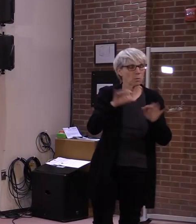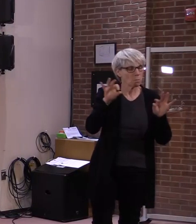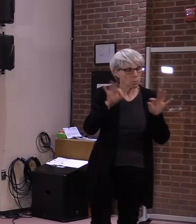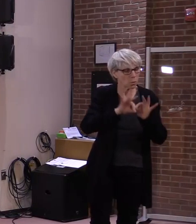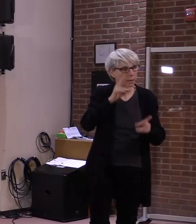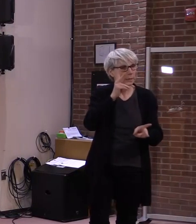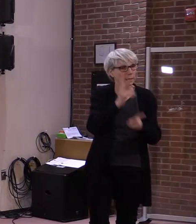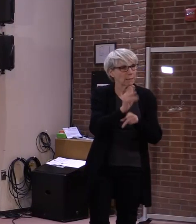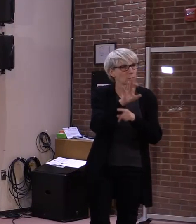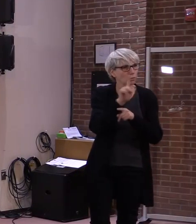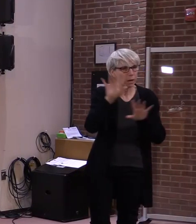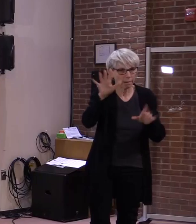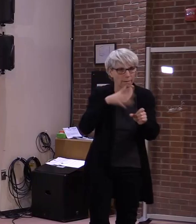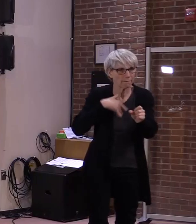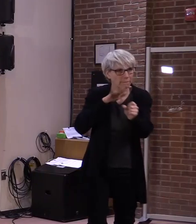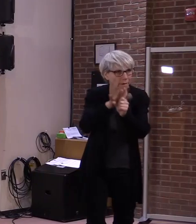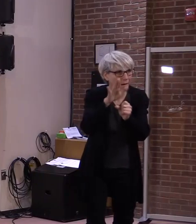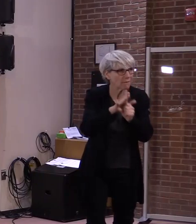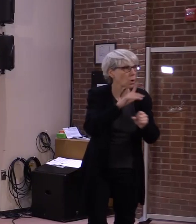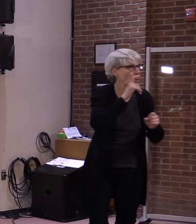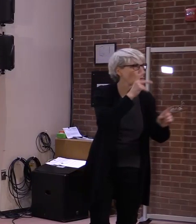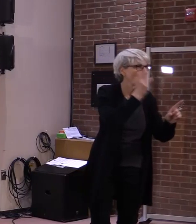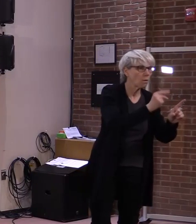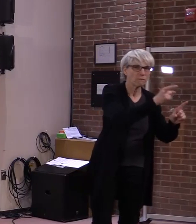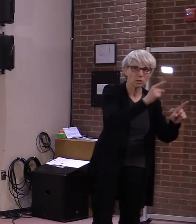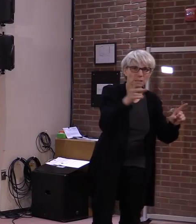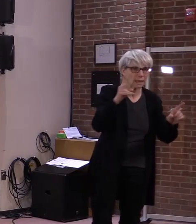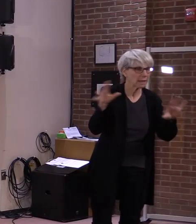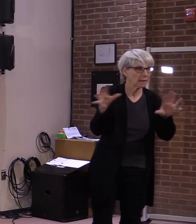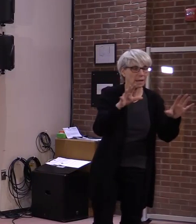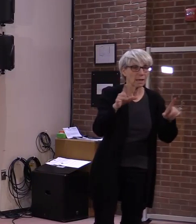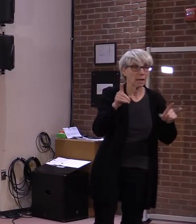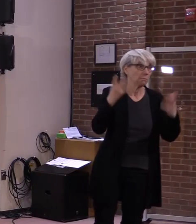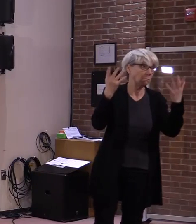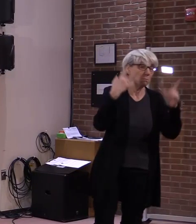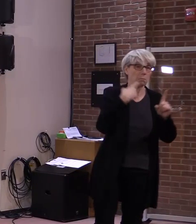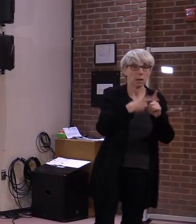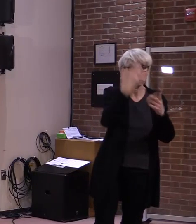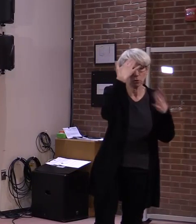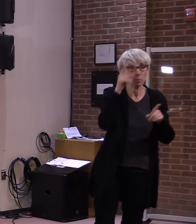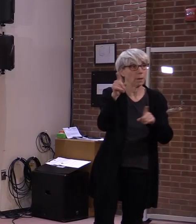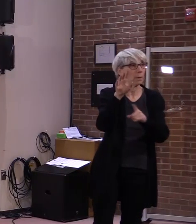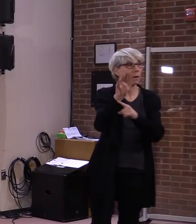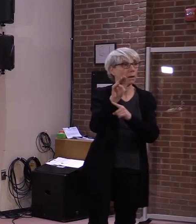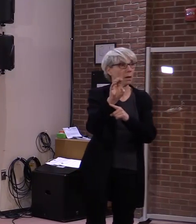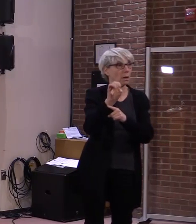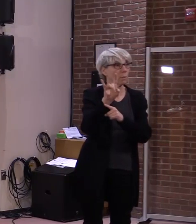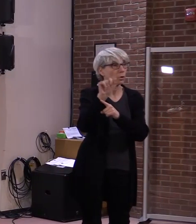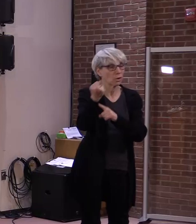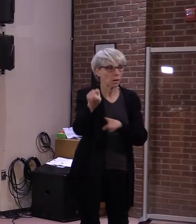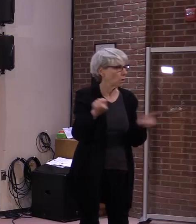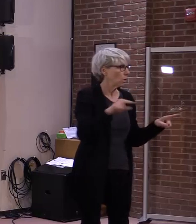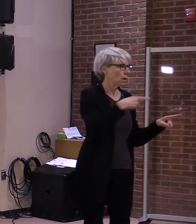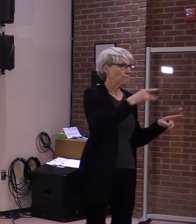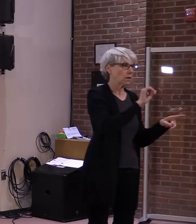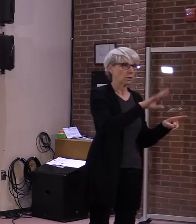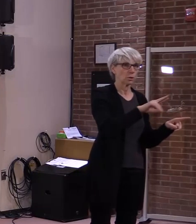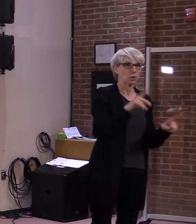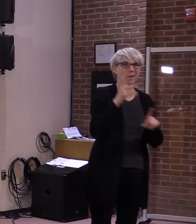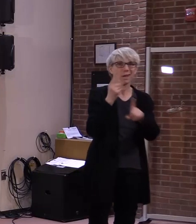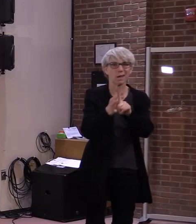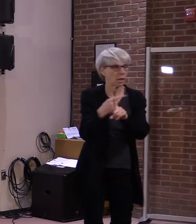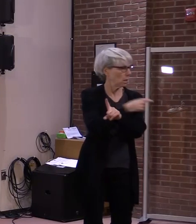of various people. And one site might be doing Moderna, another site might be doing Pfizer, and it may